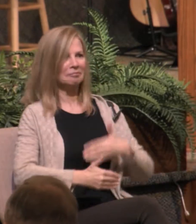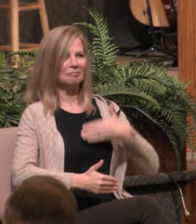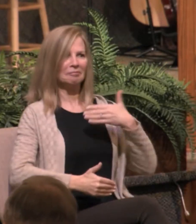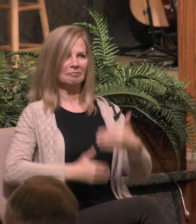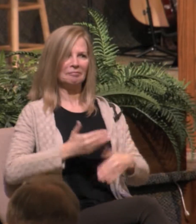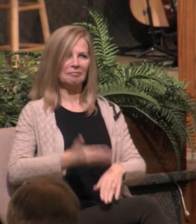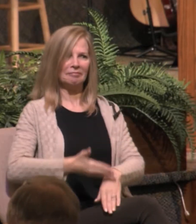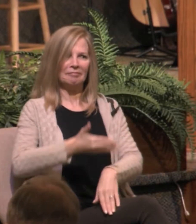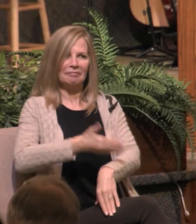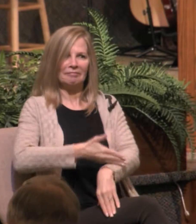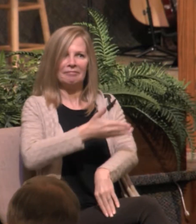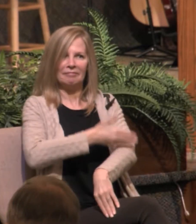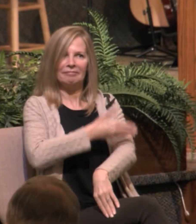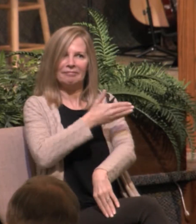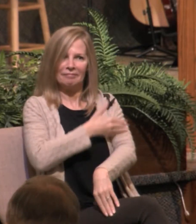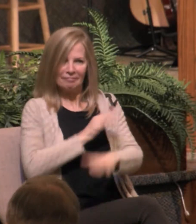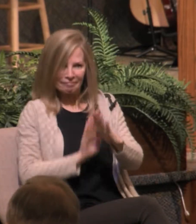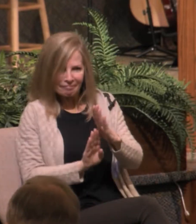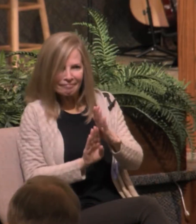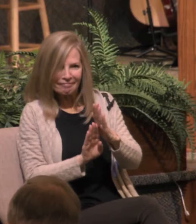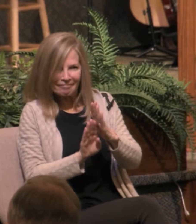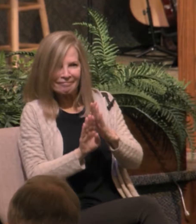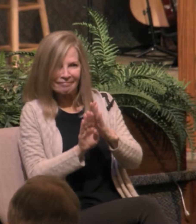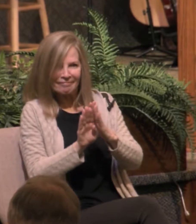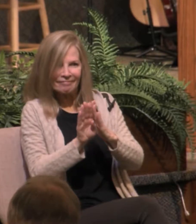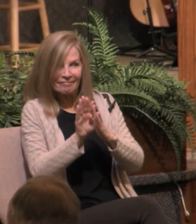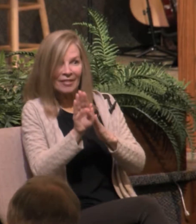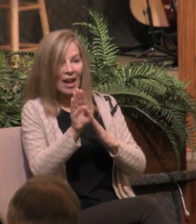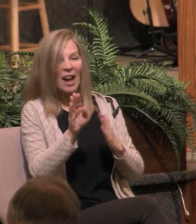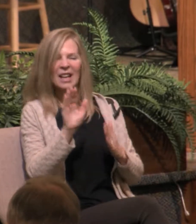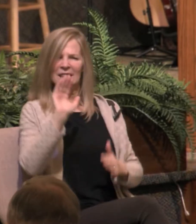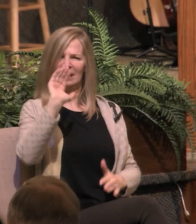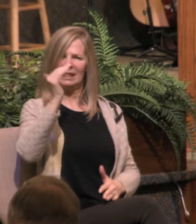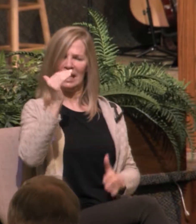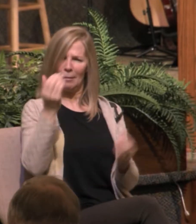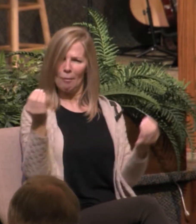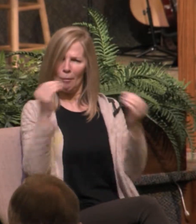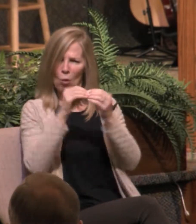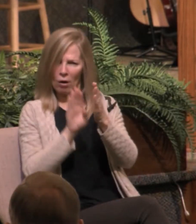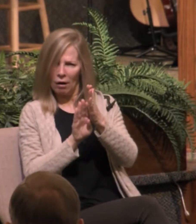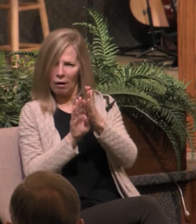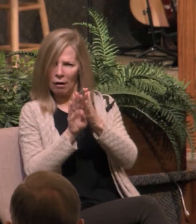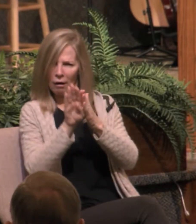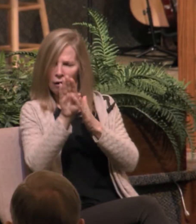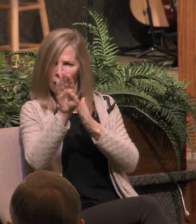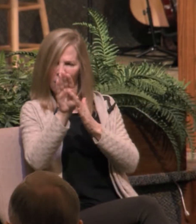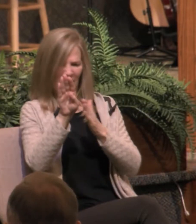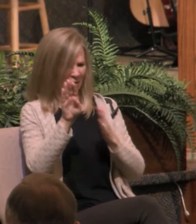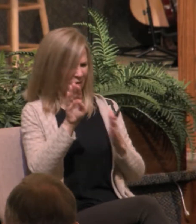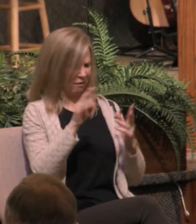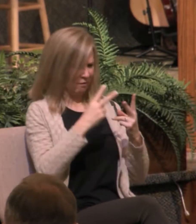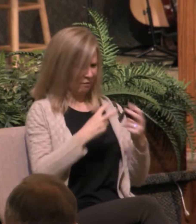in the faith, the paradox is that the more godly you become, the worse you realize you really are.